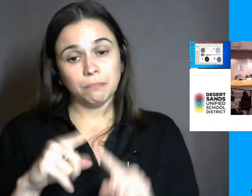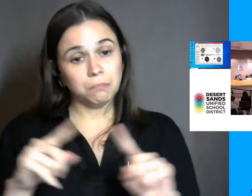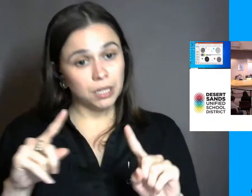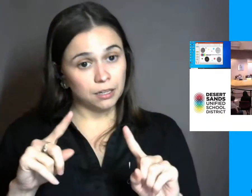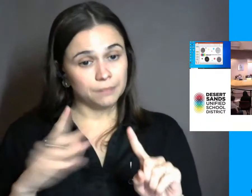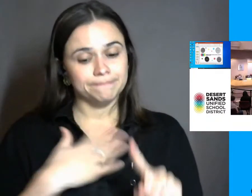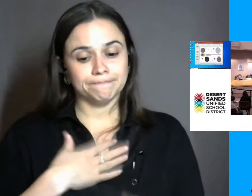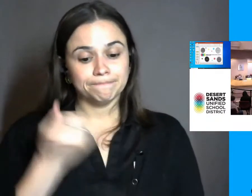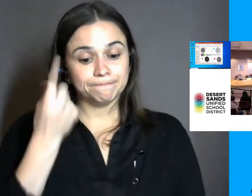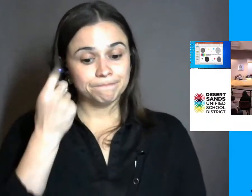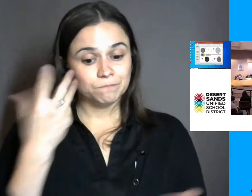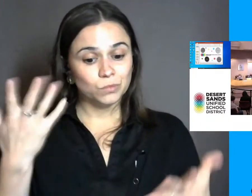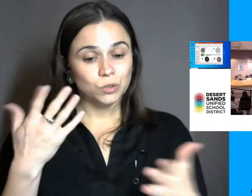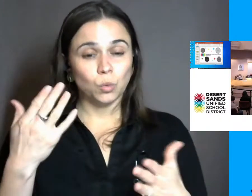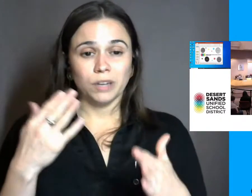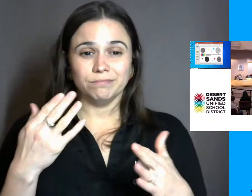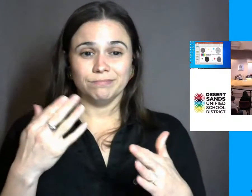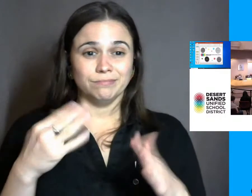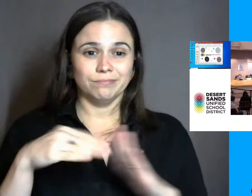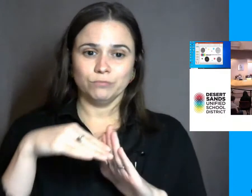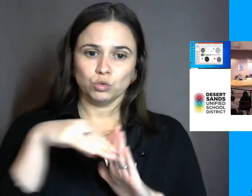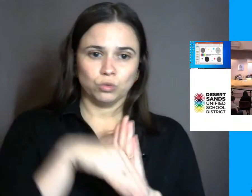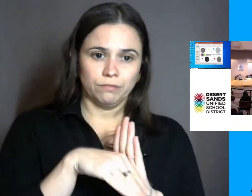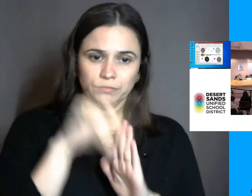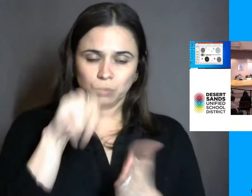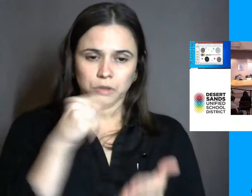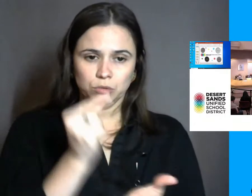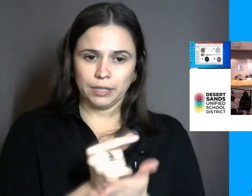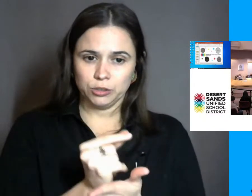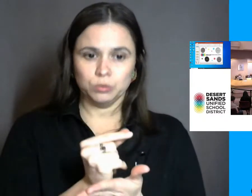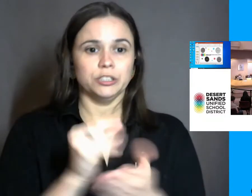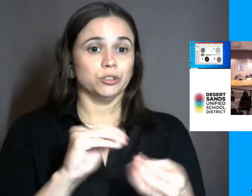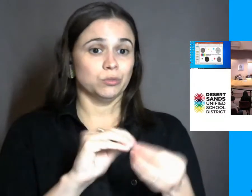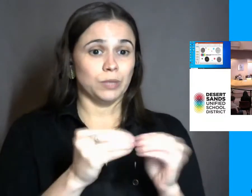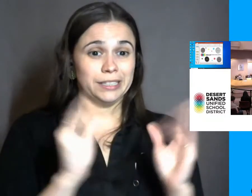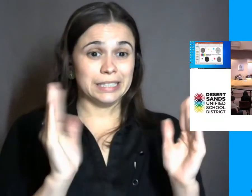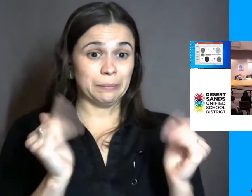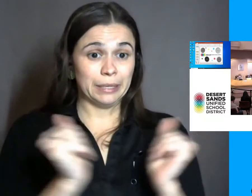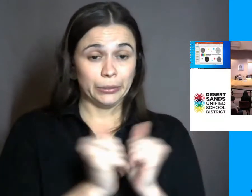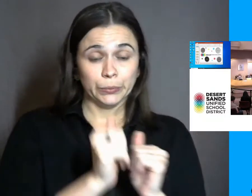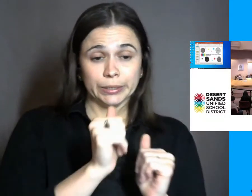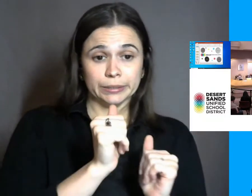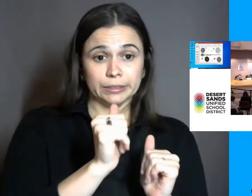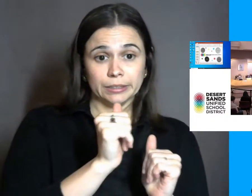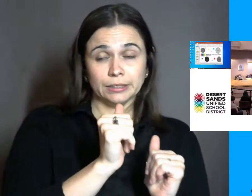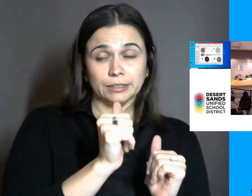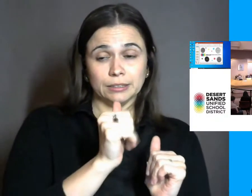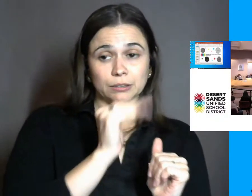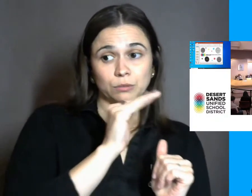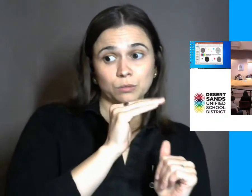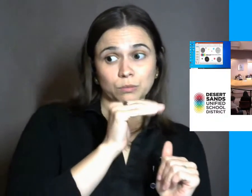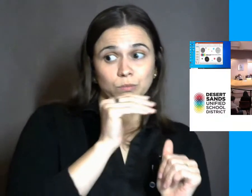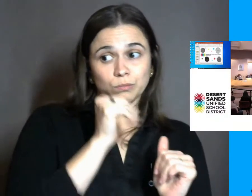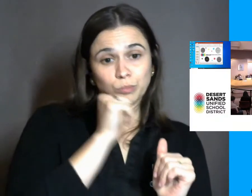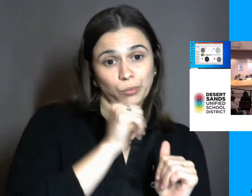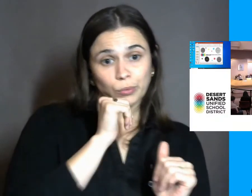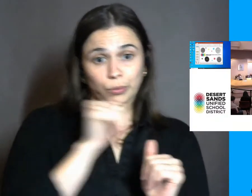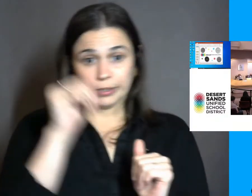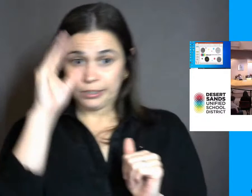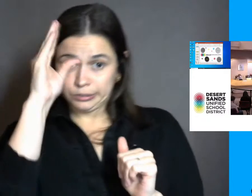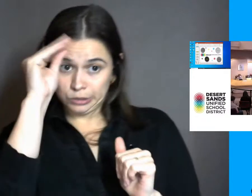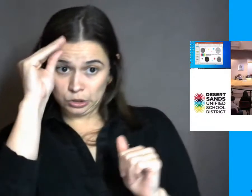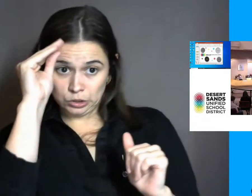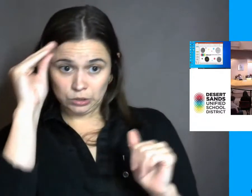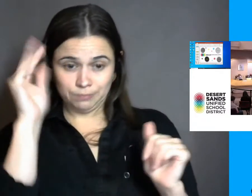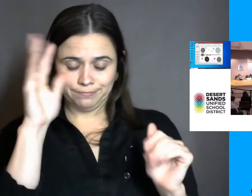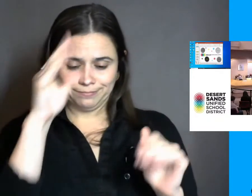in graduation rates in with regards to men versus boys versus girls.